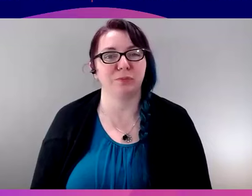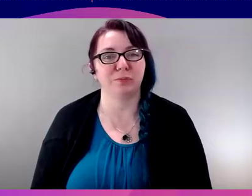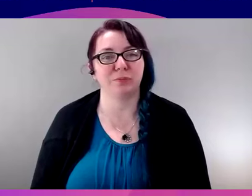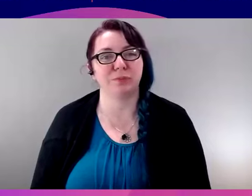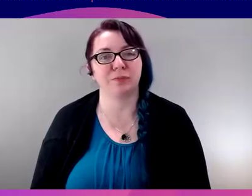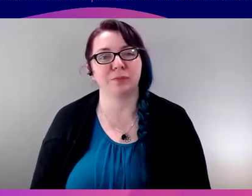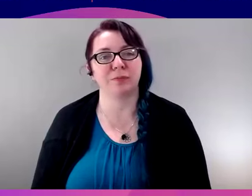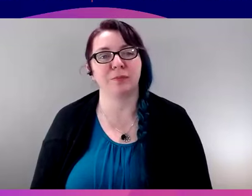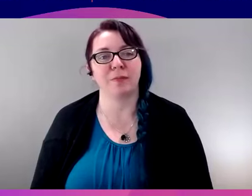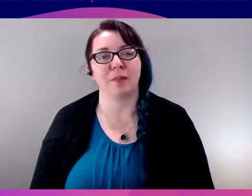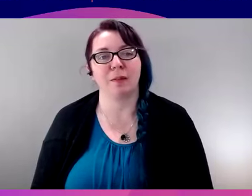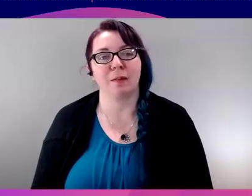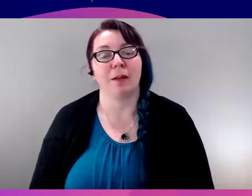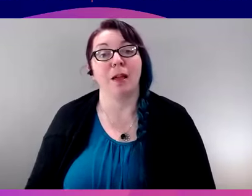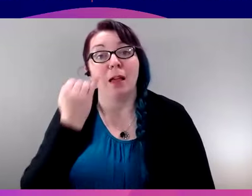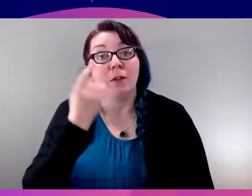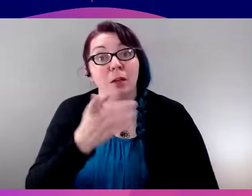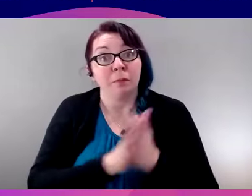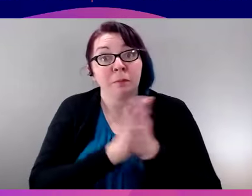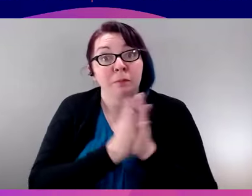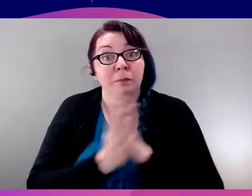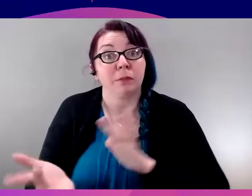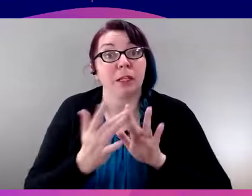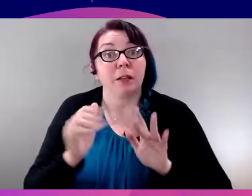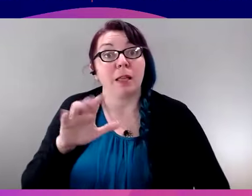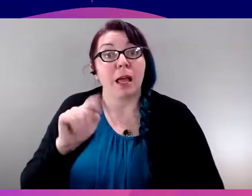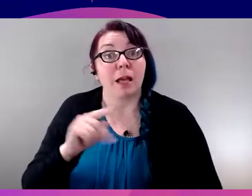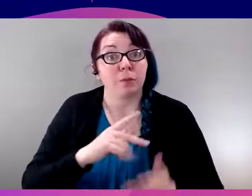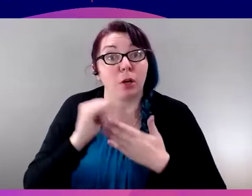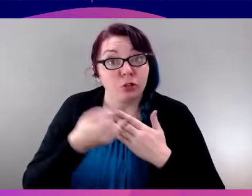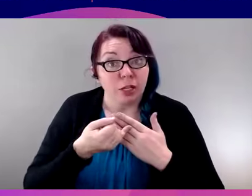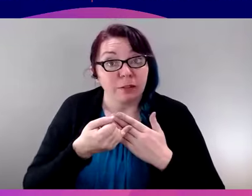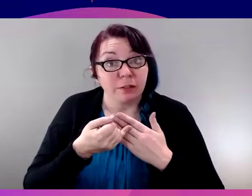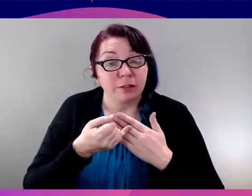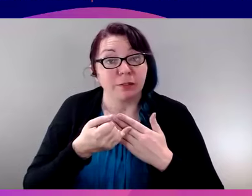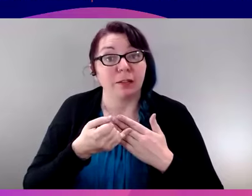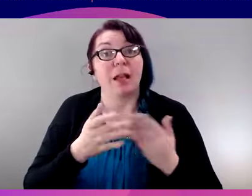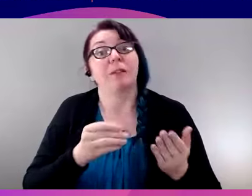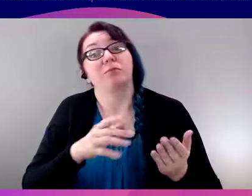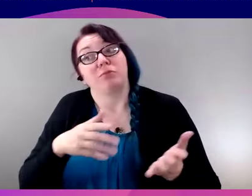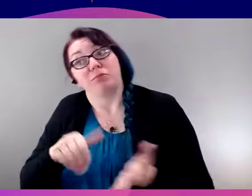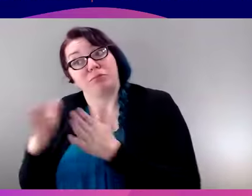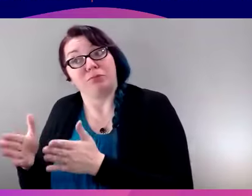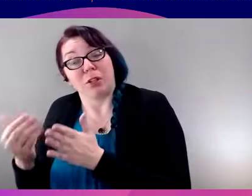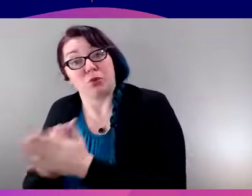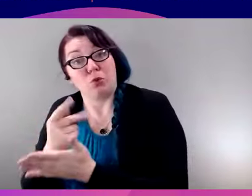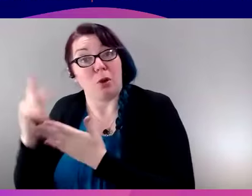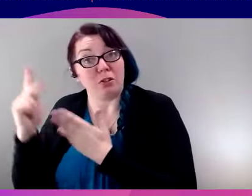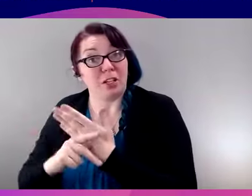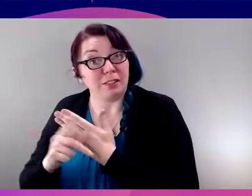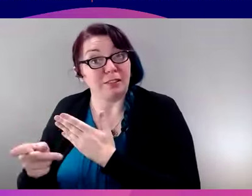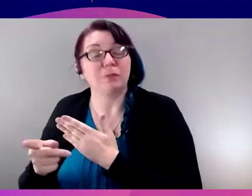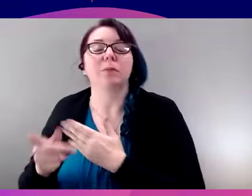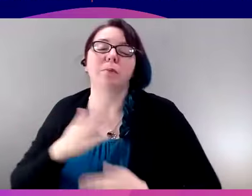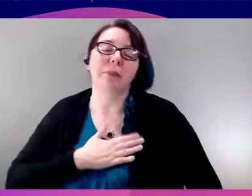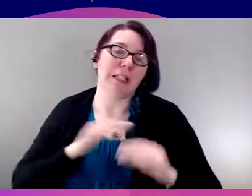If you would like to connect with the ACT team to learn more about the ACT project and our Promising Practices project, please send us an email. As Claire mentioned,